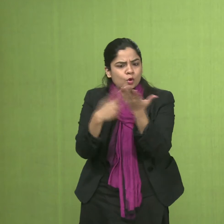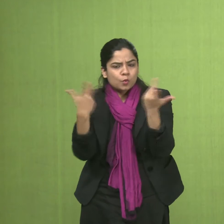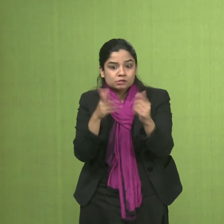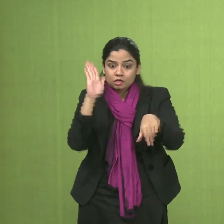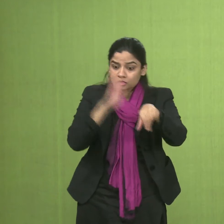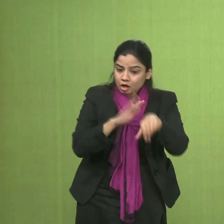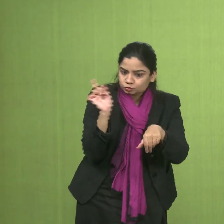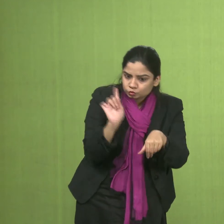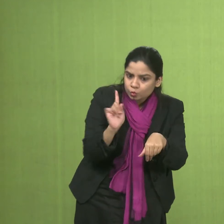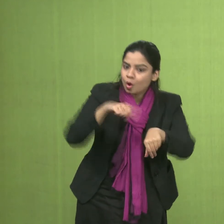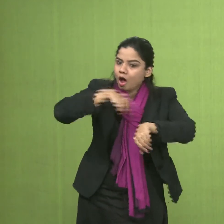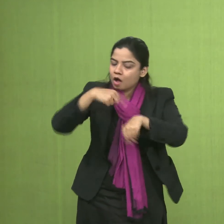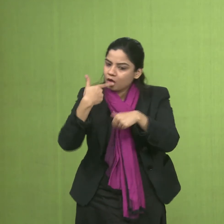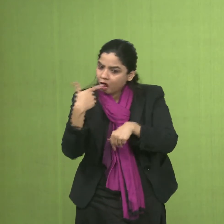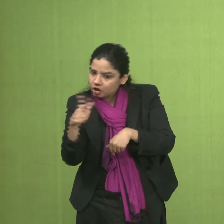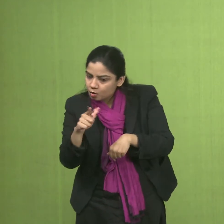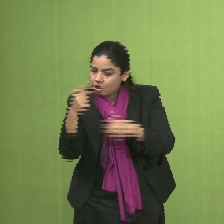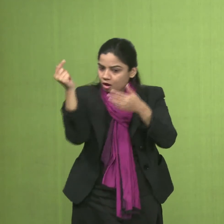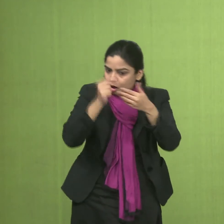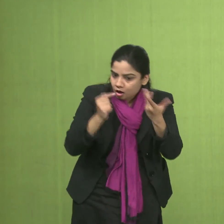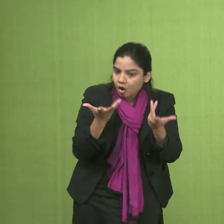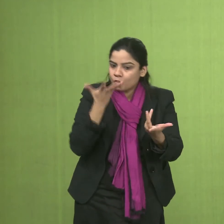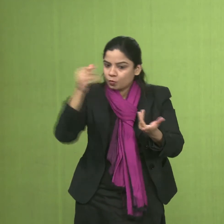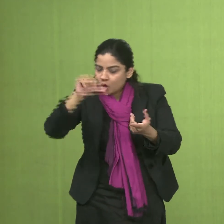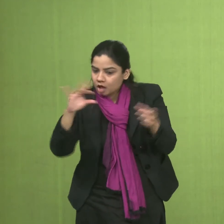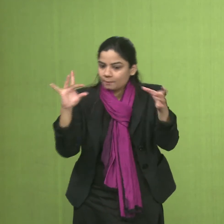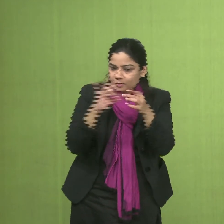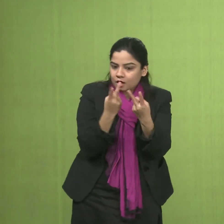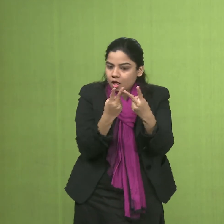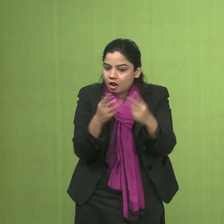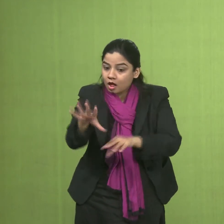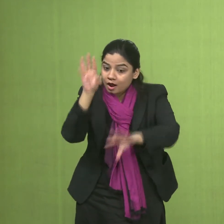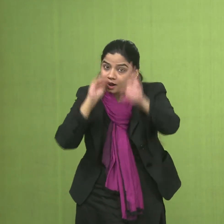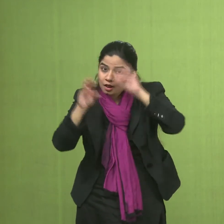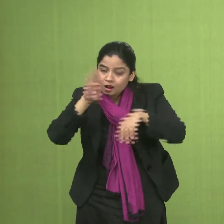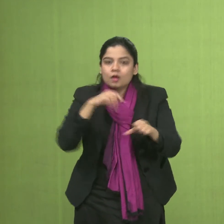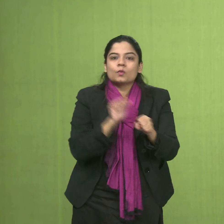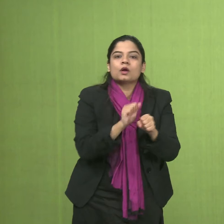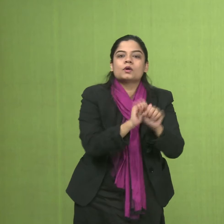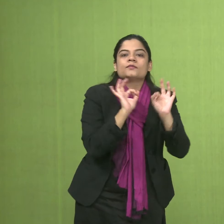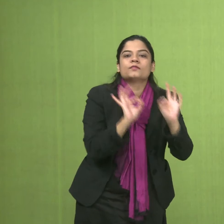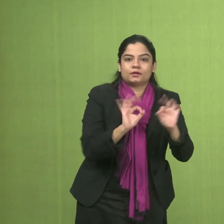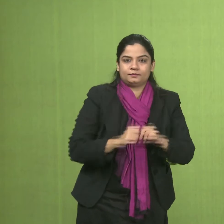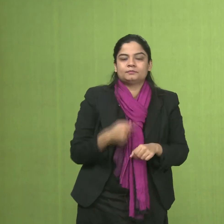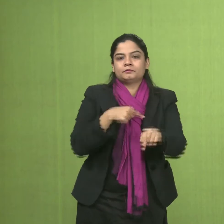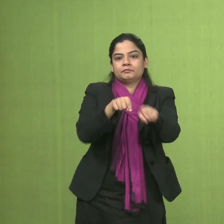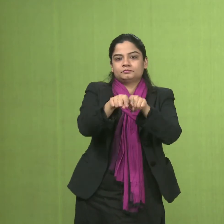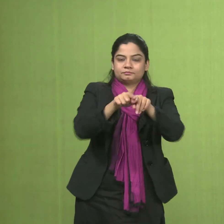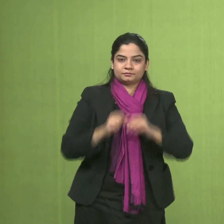start using the product. How many hours you can use it, how can you clean it, etc. All these things you must learn.